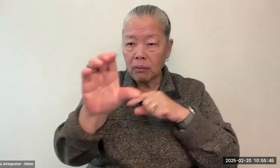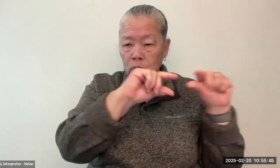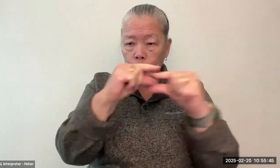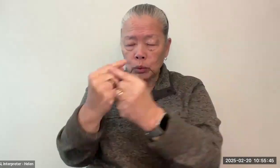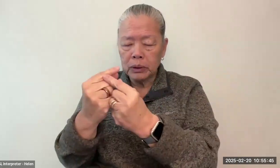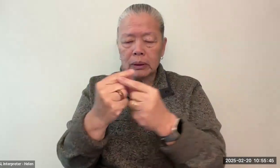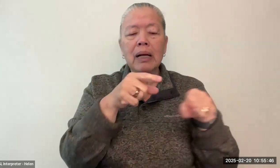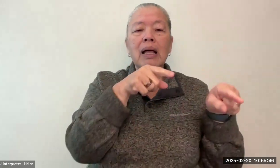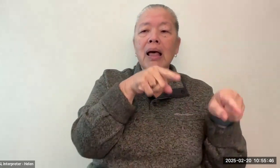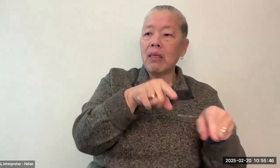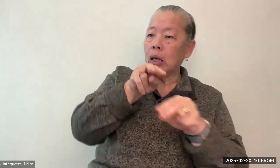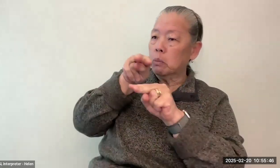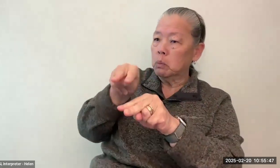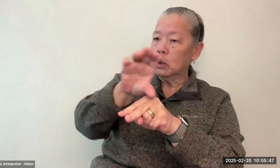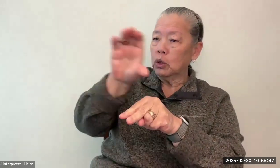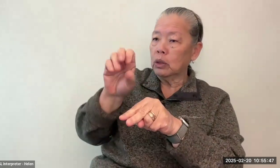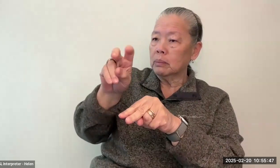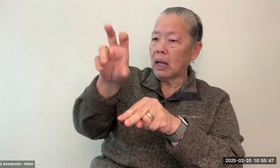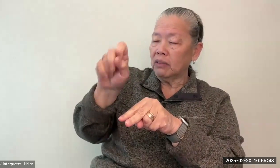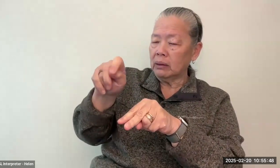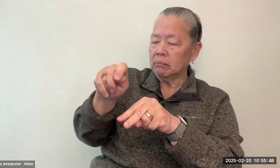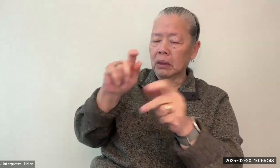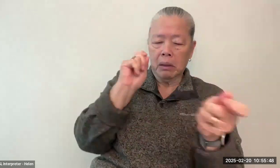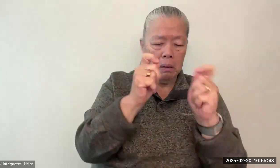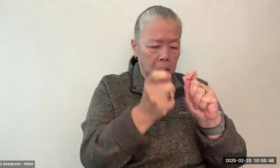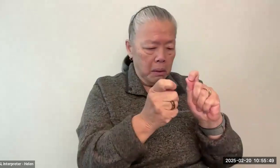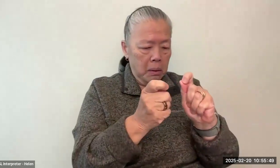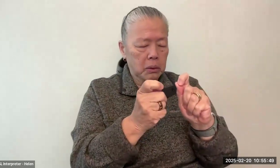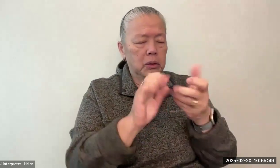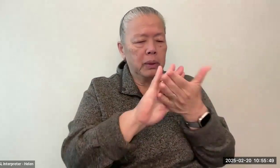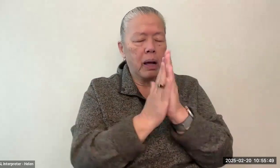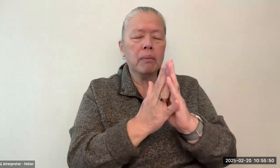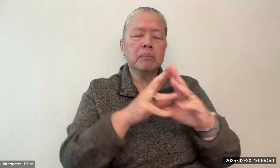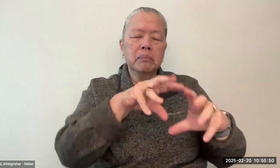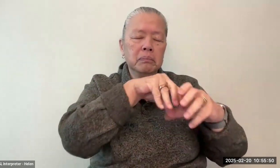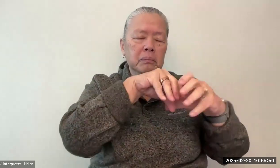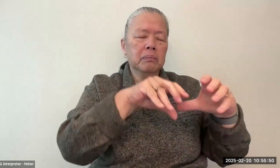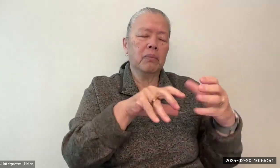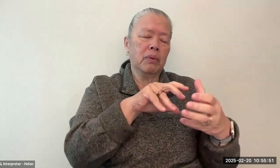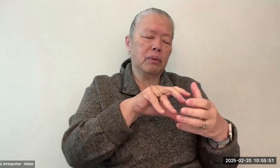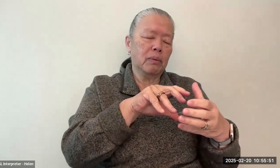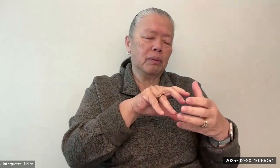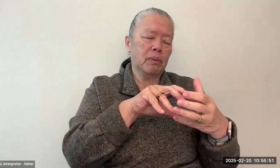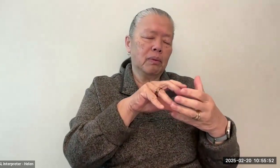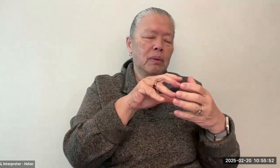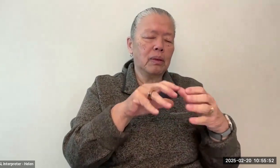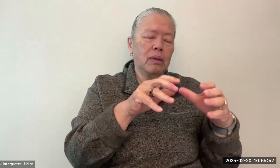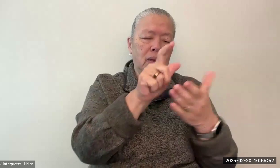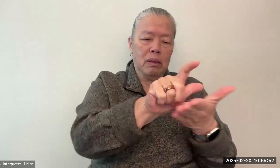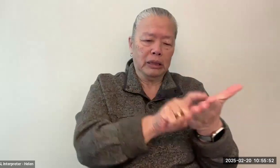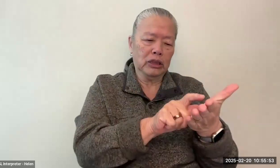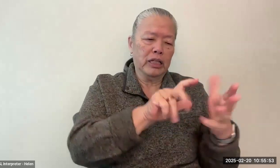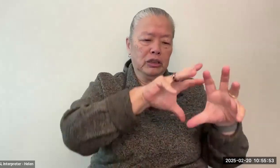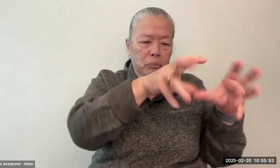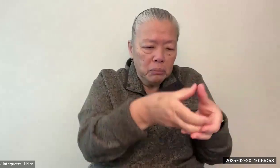Christmas Covenant into the package of legislation that ultimately passed the General Conference. And